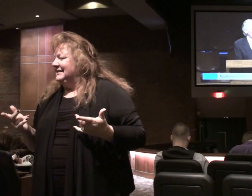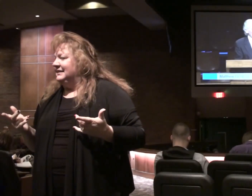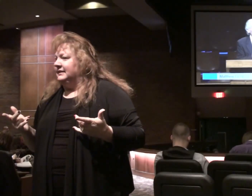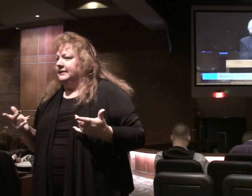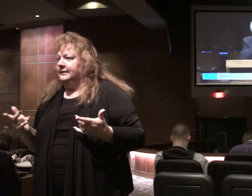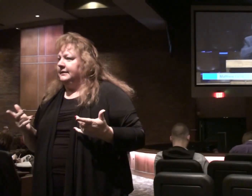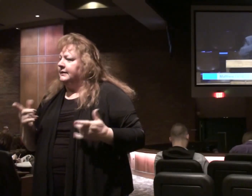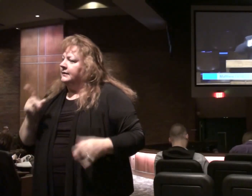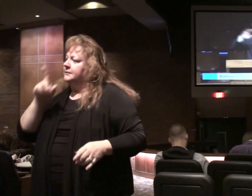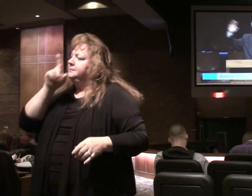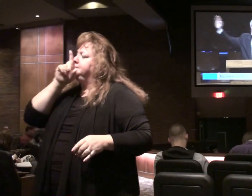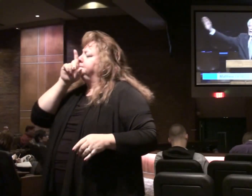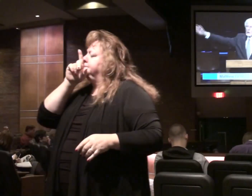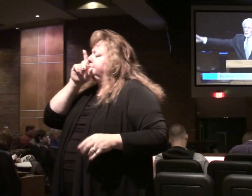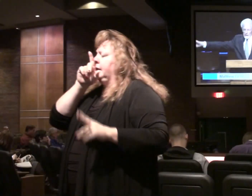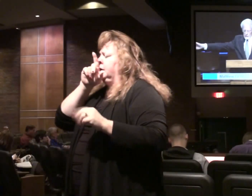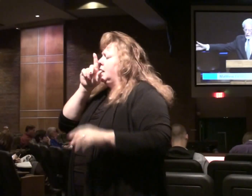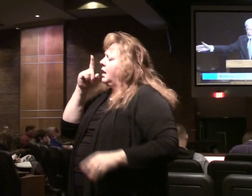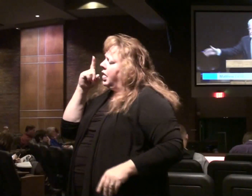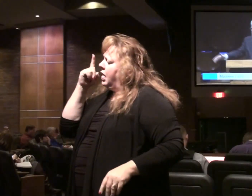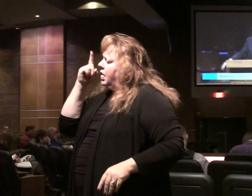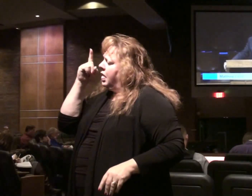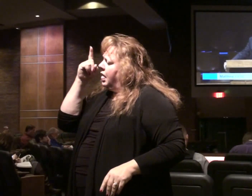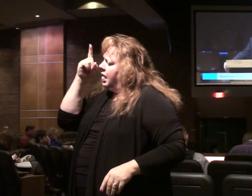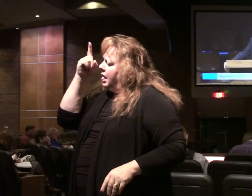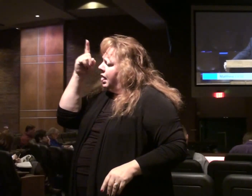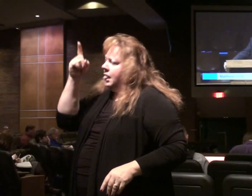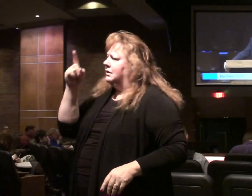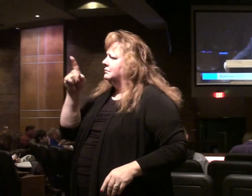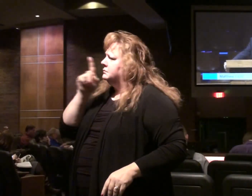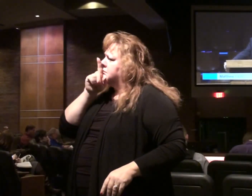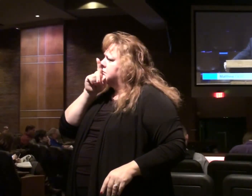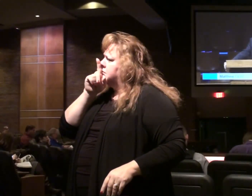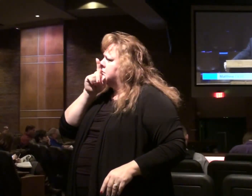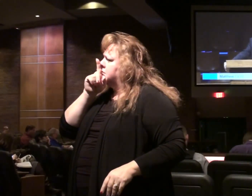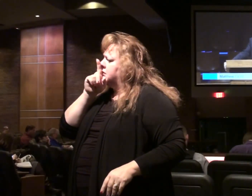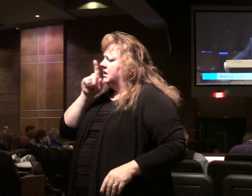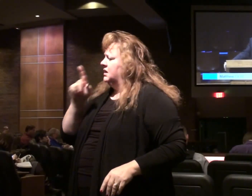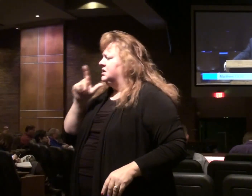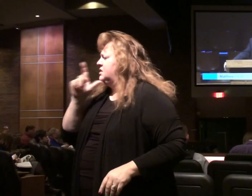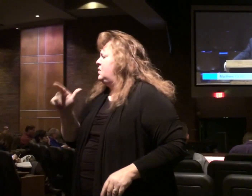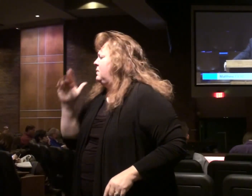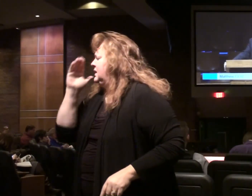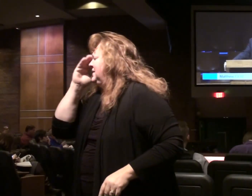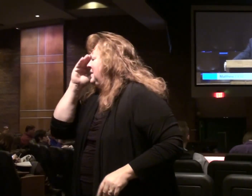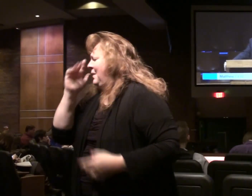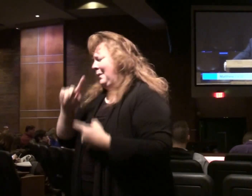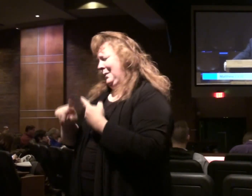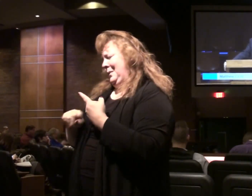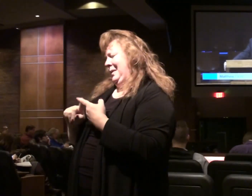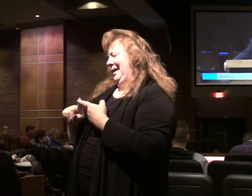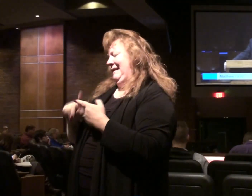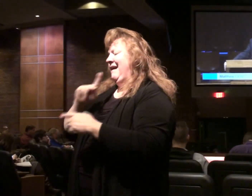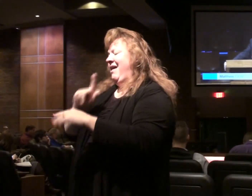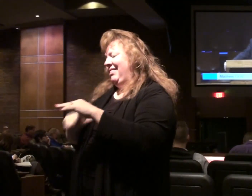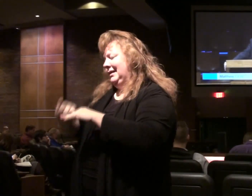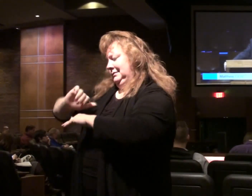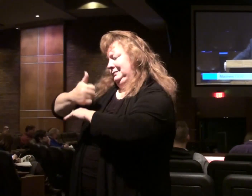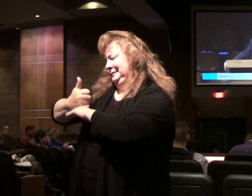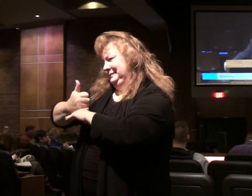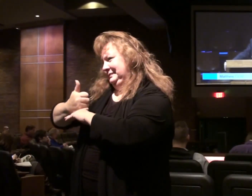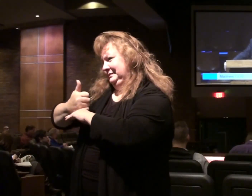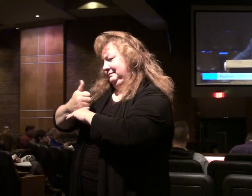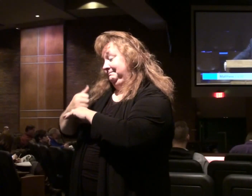And he still doesn't say, no, that's a long ways off. He says, you don't need to know when the kingdom will be